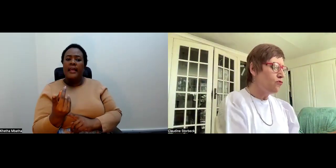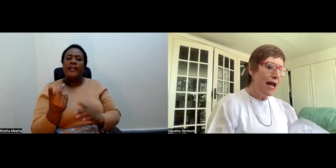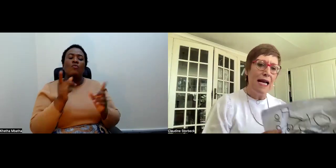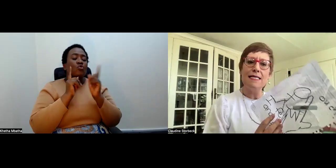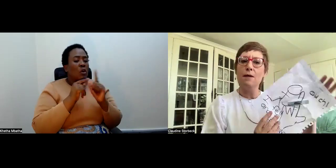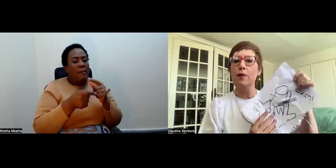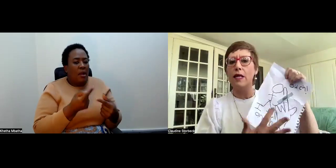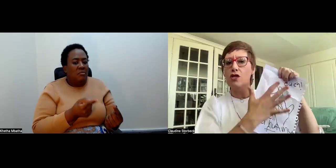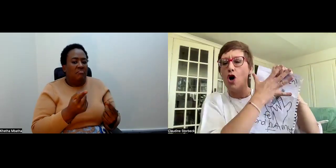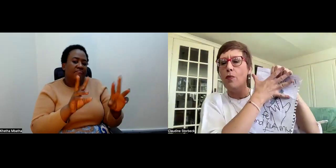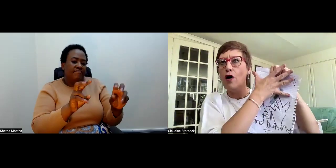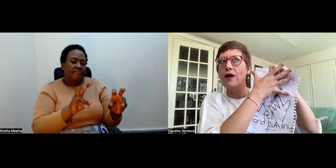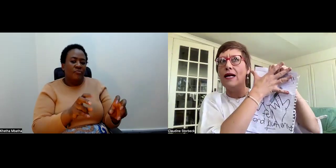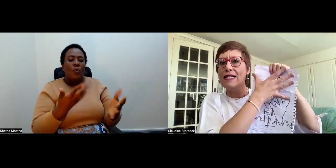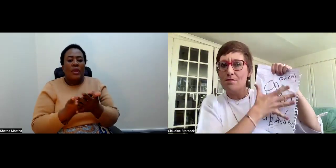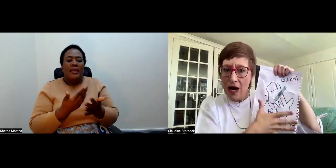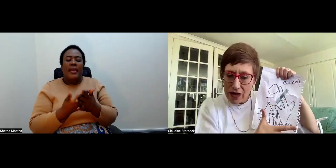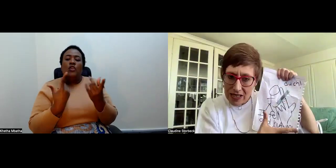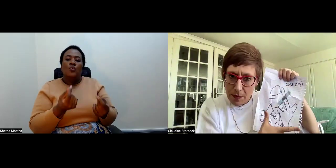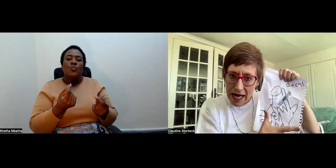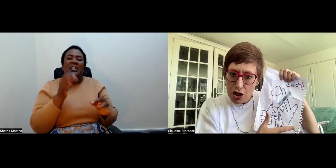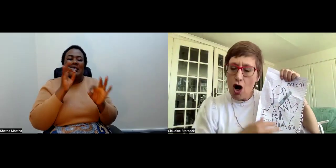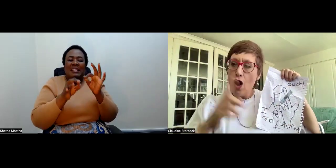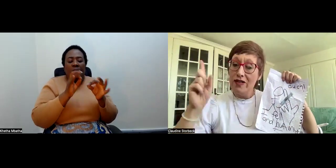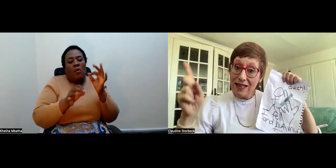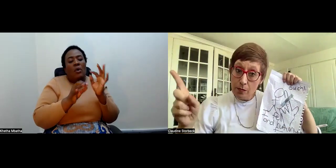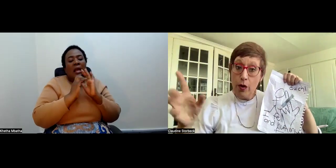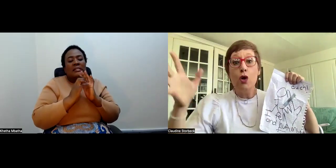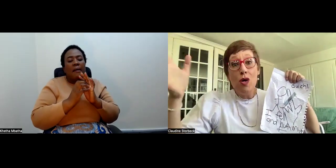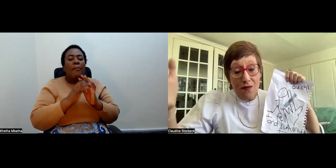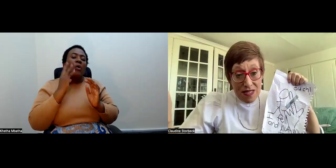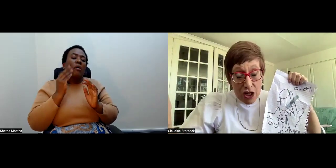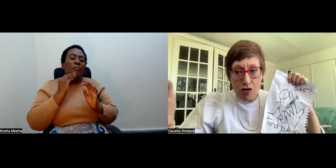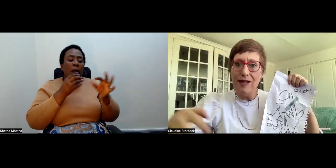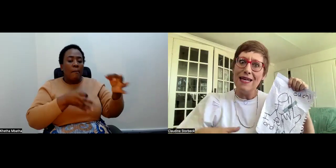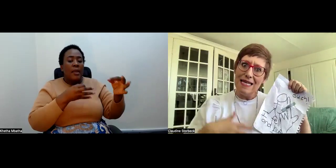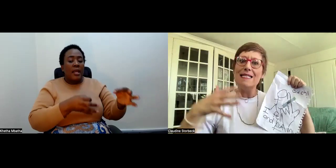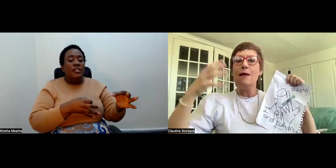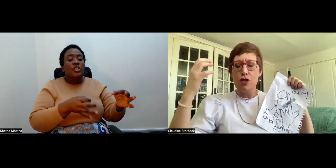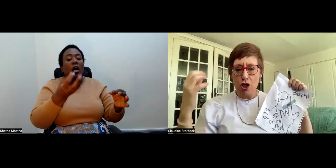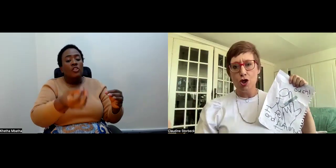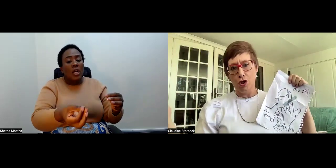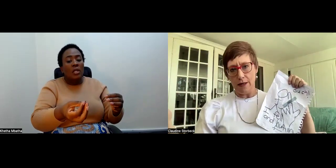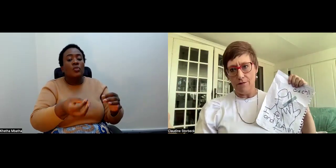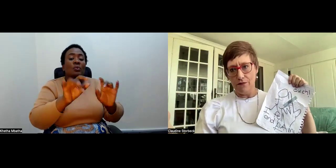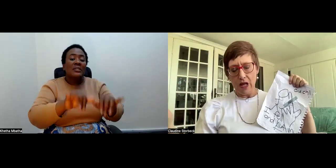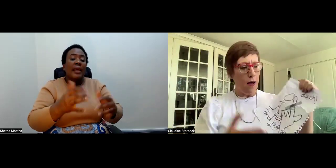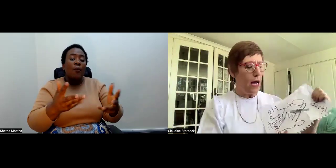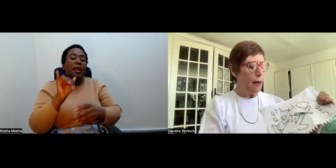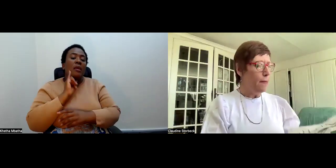then do a really simple example of an experience page of a little boy who lives in Israel and his name is